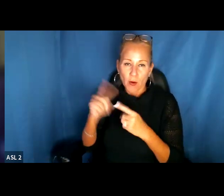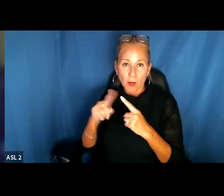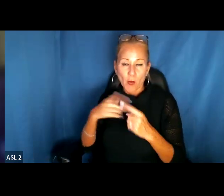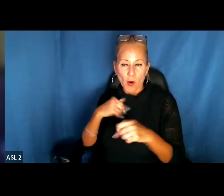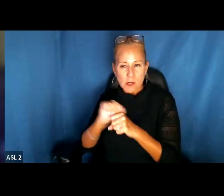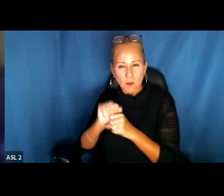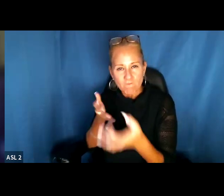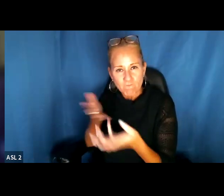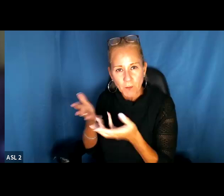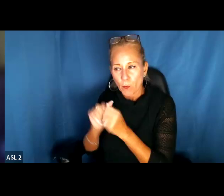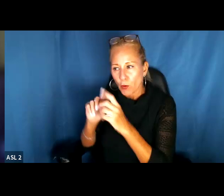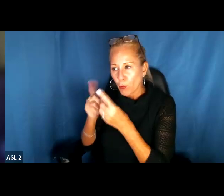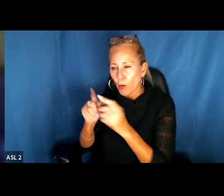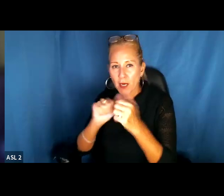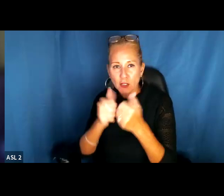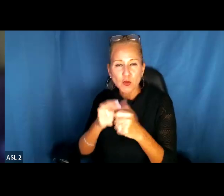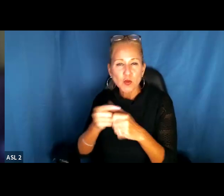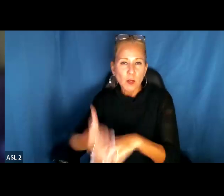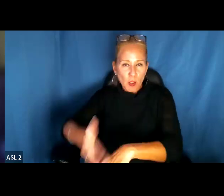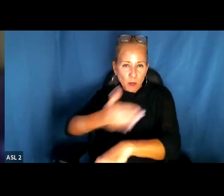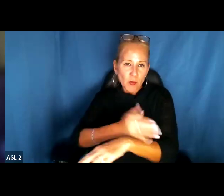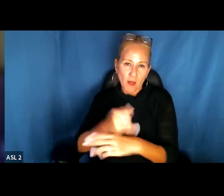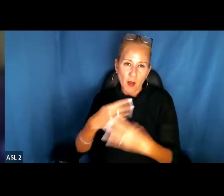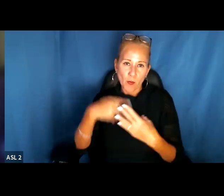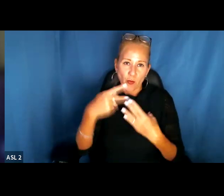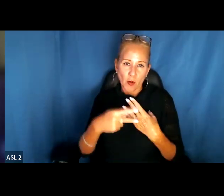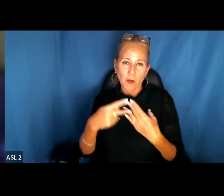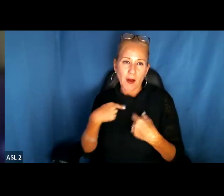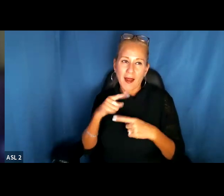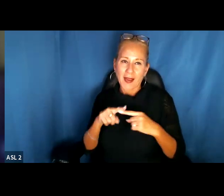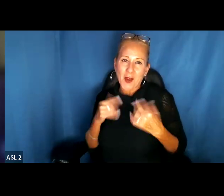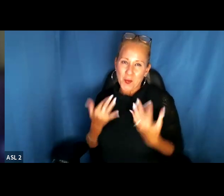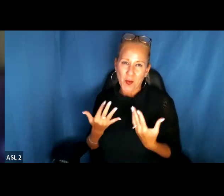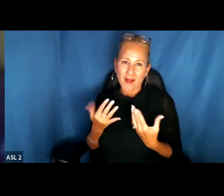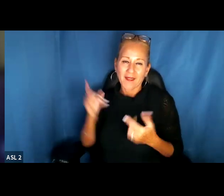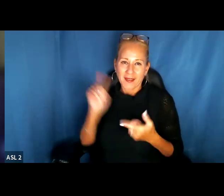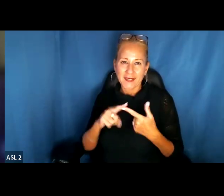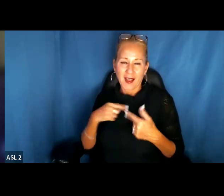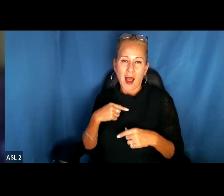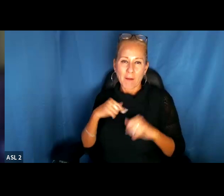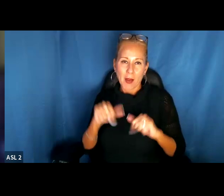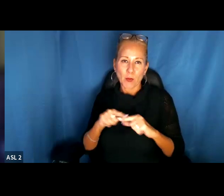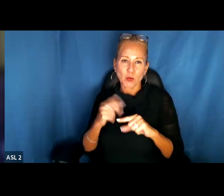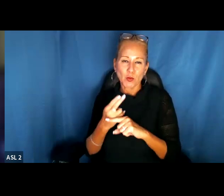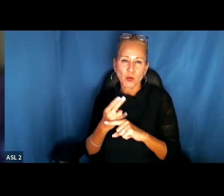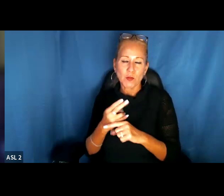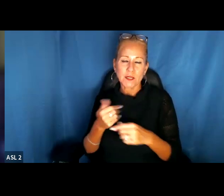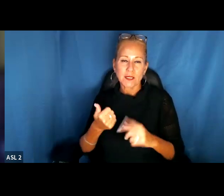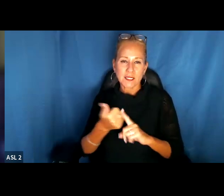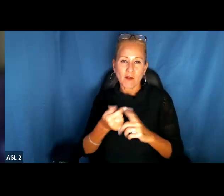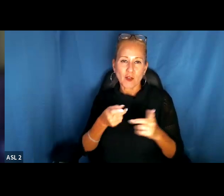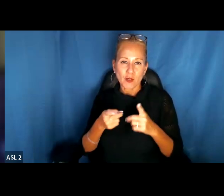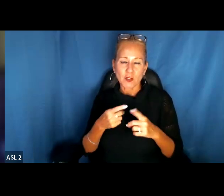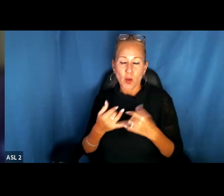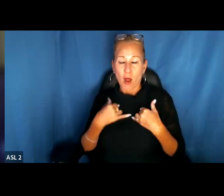our departments and agencies to make it a much better program, and I literally cannot wait until I'm able to use self-direction. So